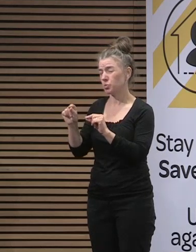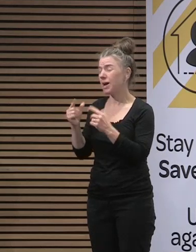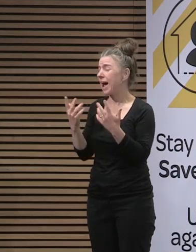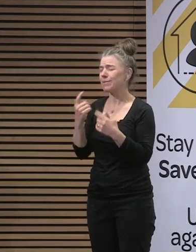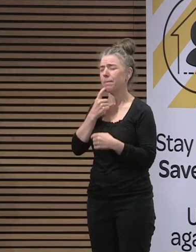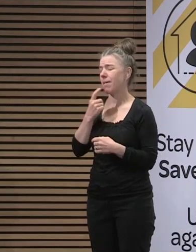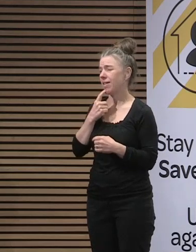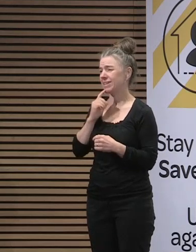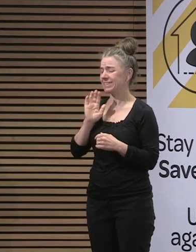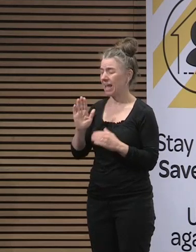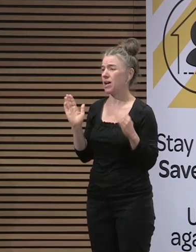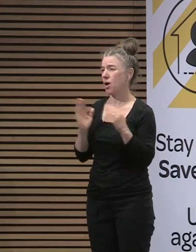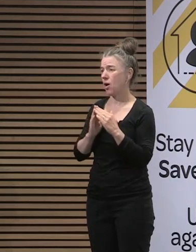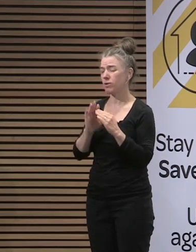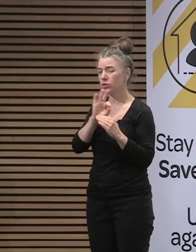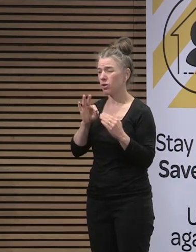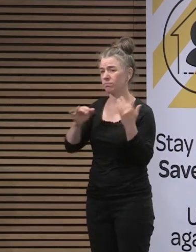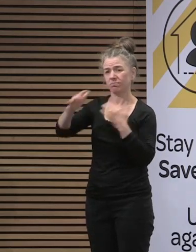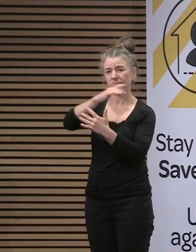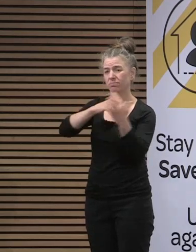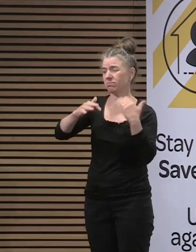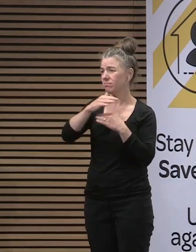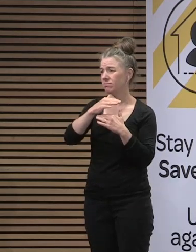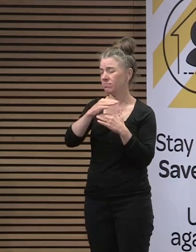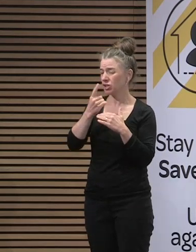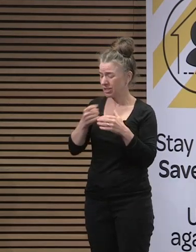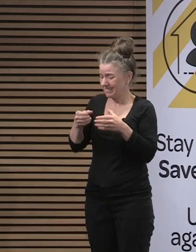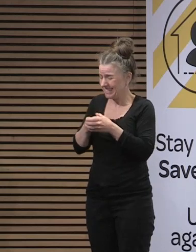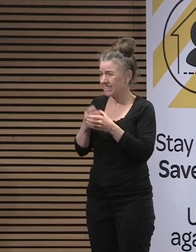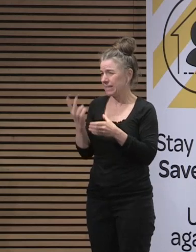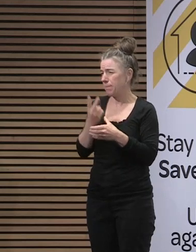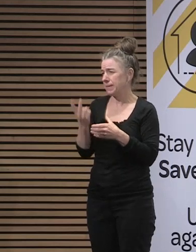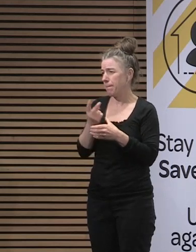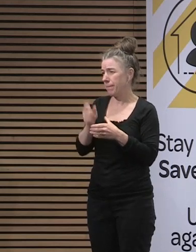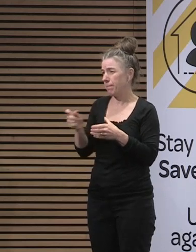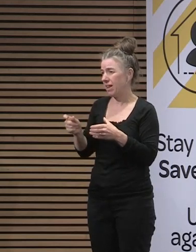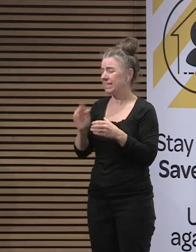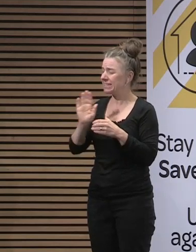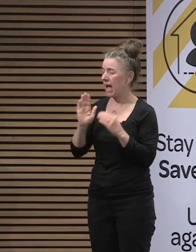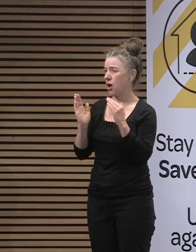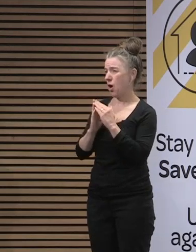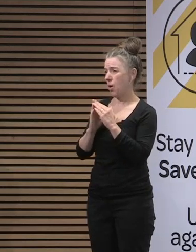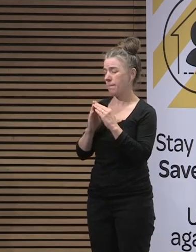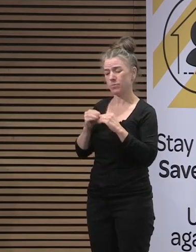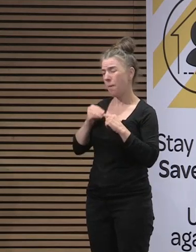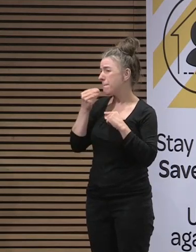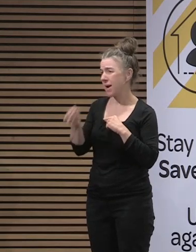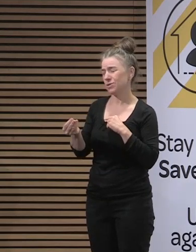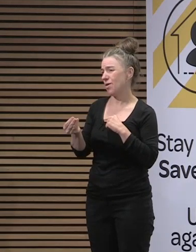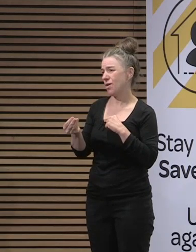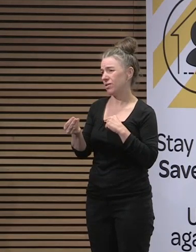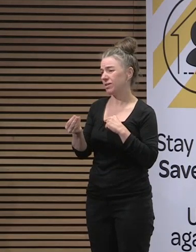tasks by not having contact with people outside of your bubble. Stay at home, break the chain, and save